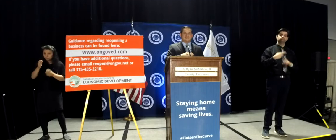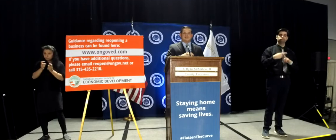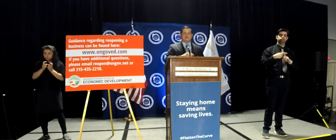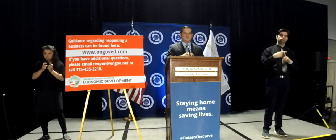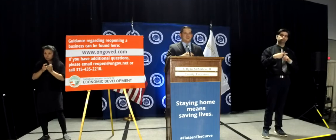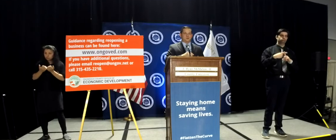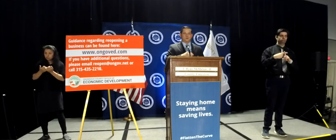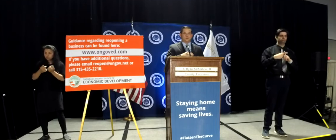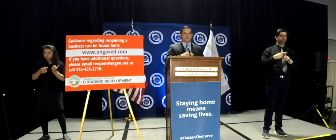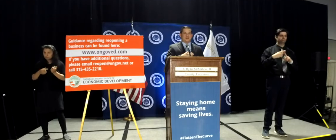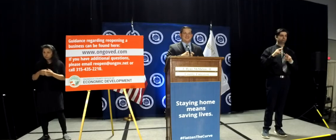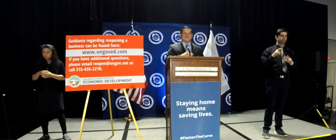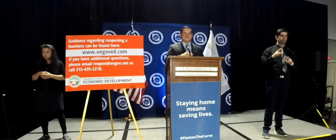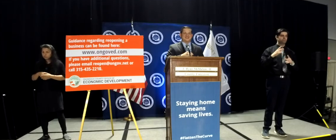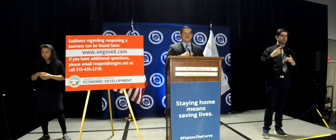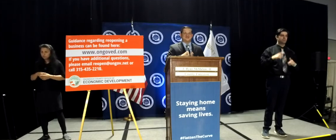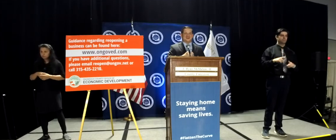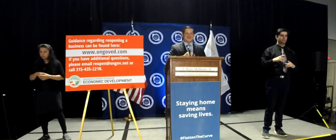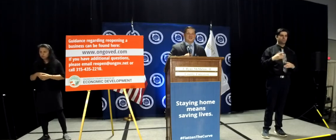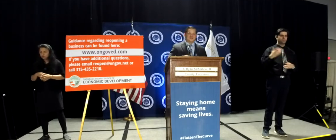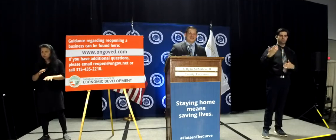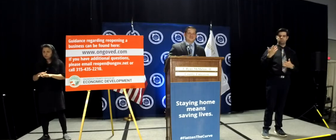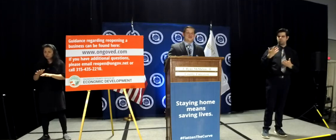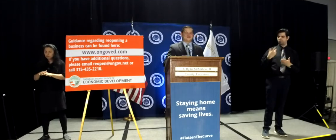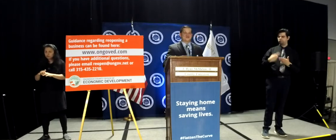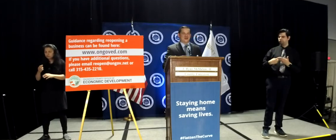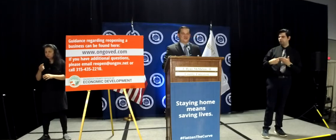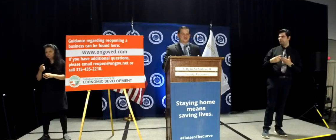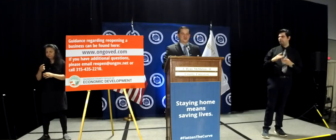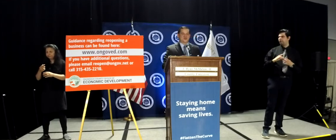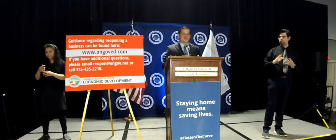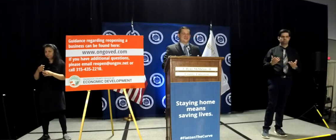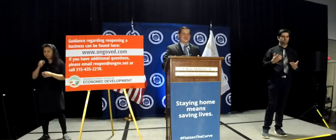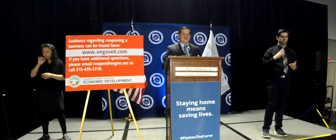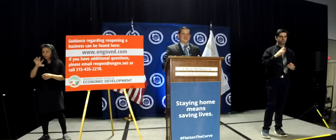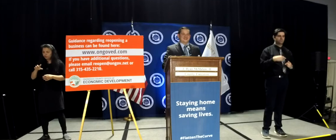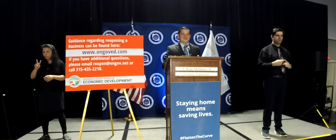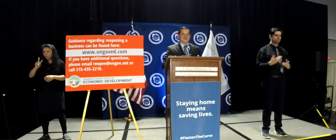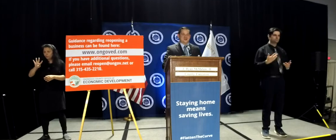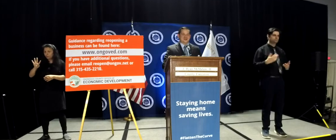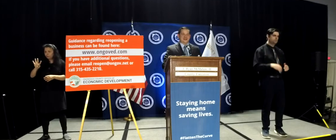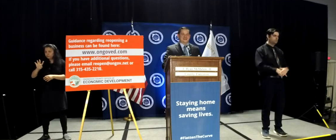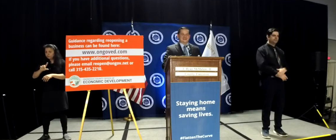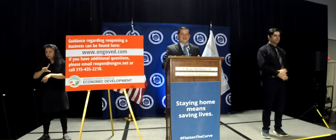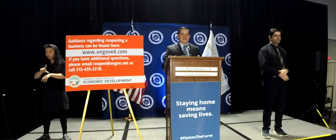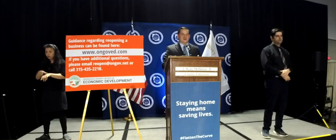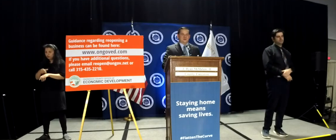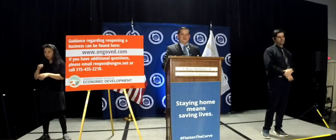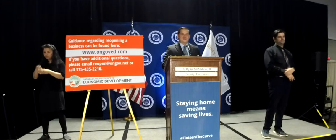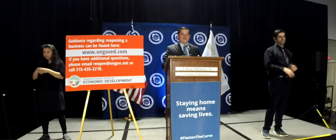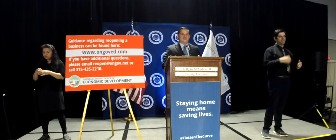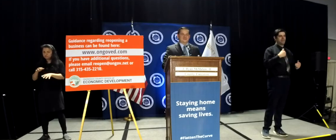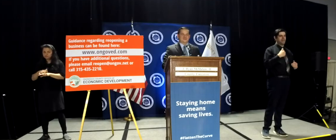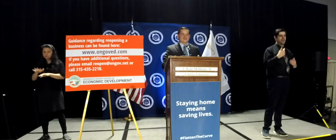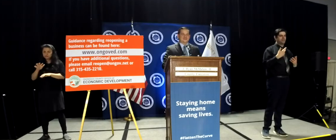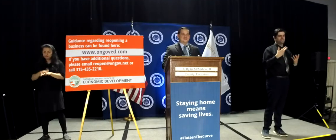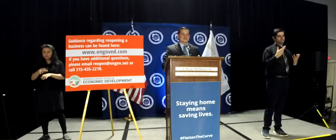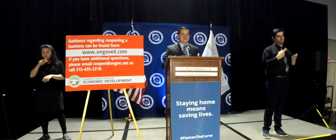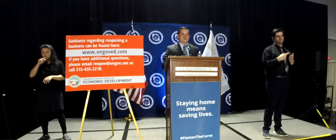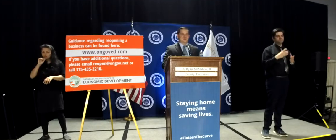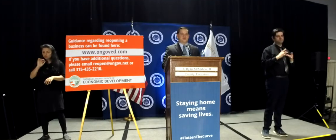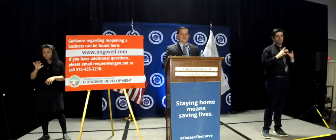I said lots of things, Andrew. There's a lot of things said over the last 24 hours. So, again, those